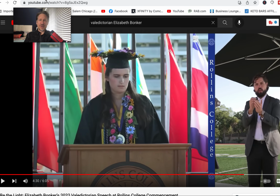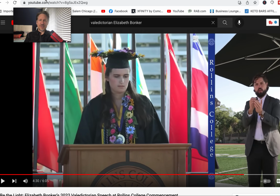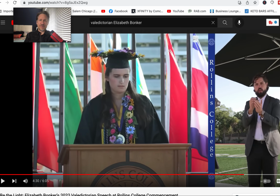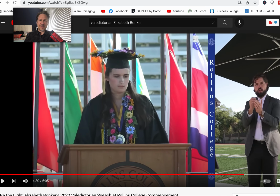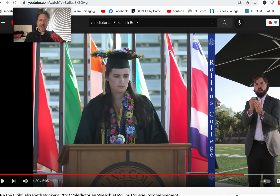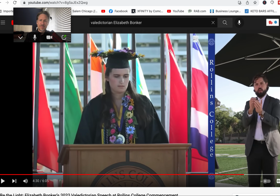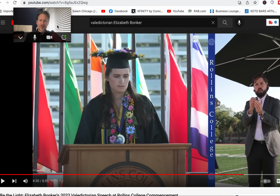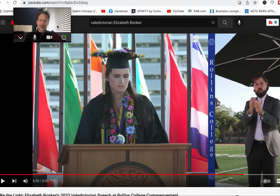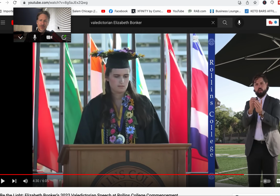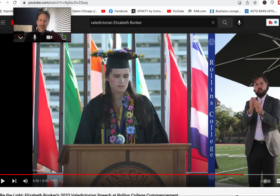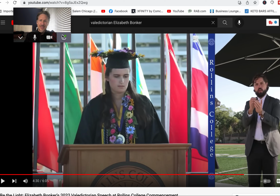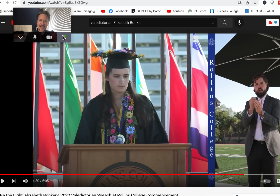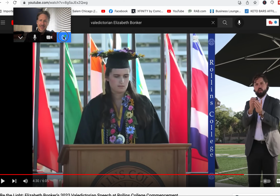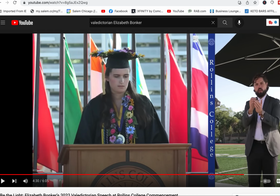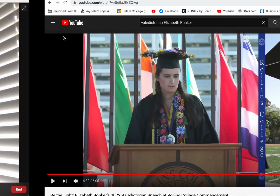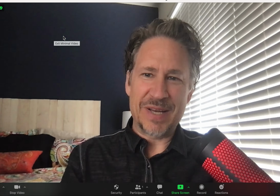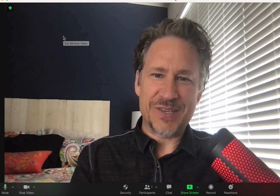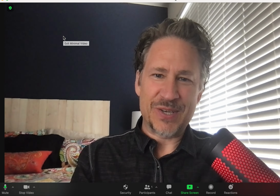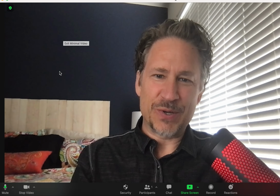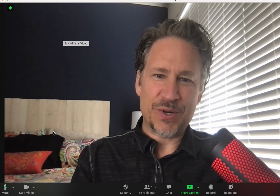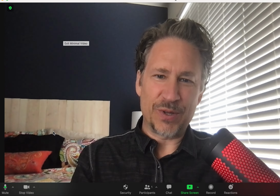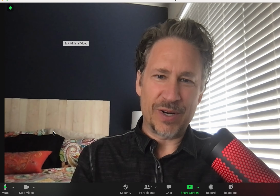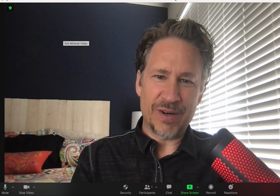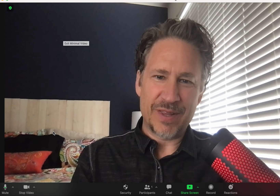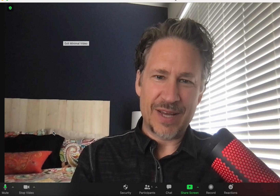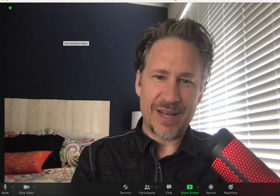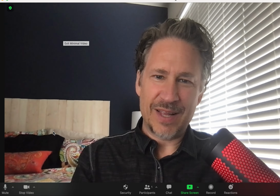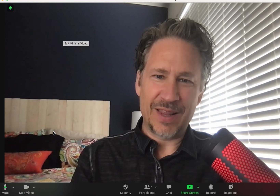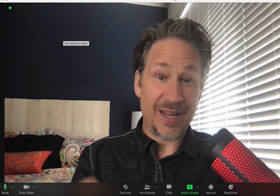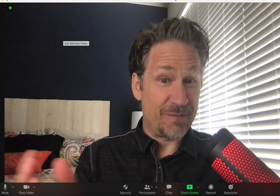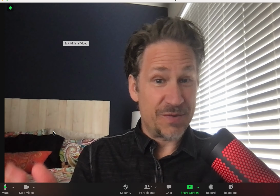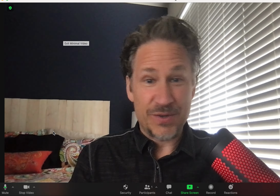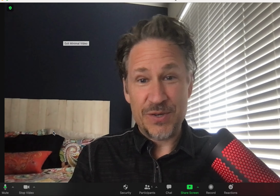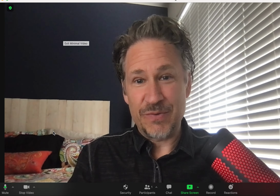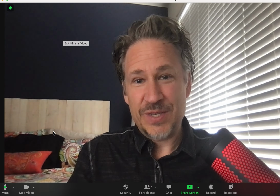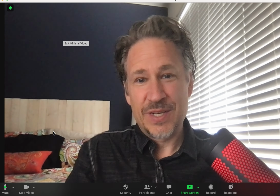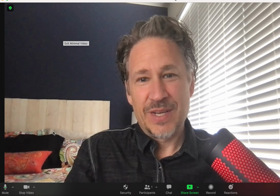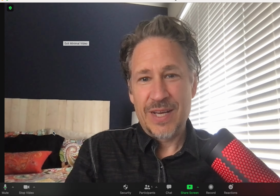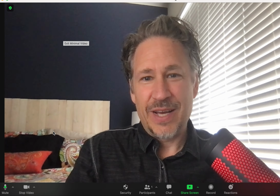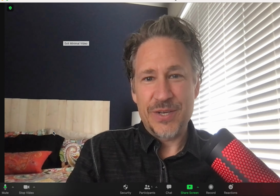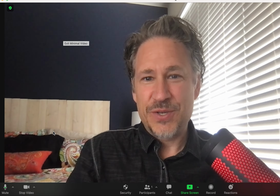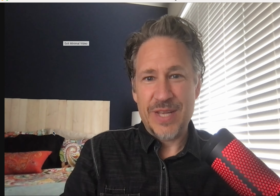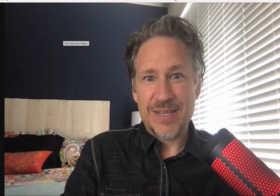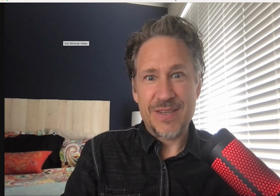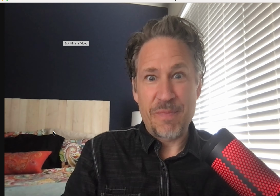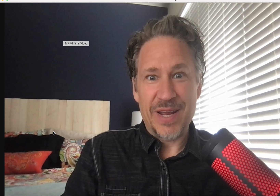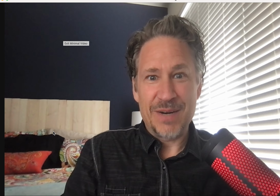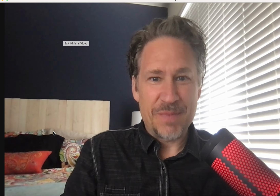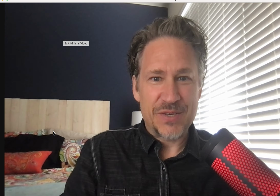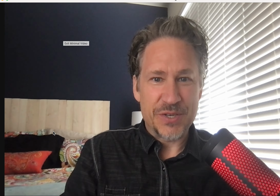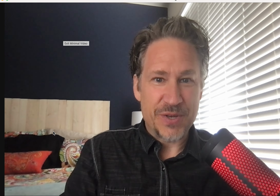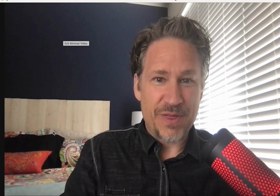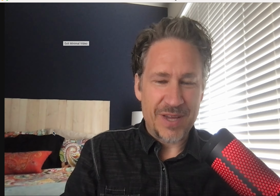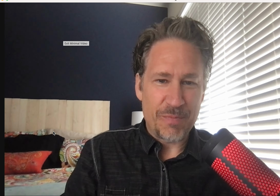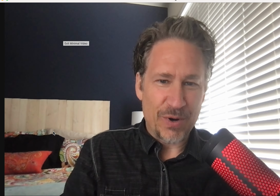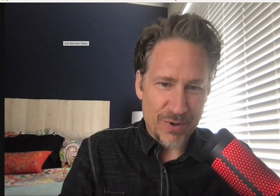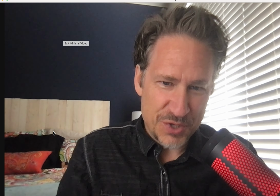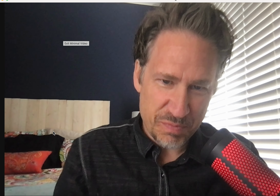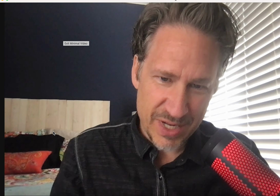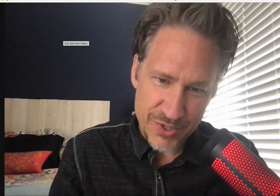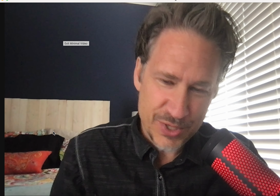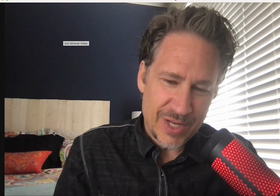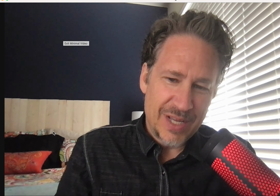to the rest of this down below. I think the message there is clear that life is for service. And that's the main message and theme of